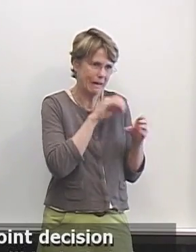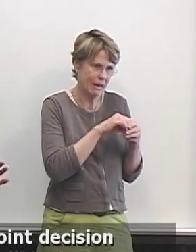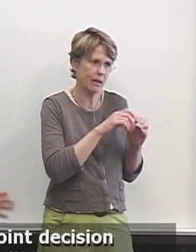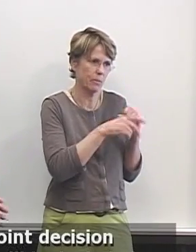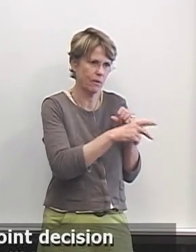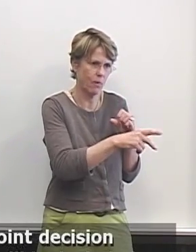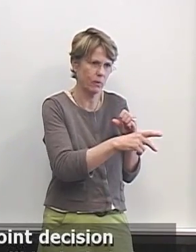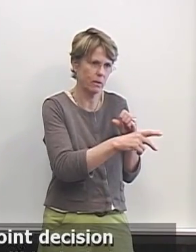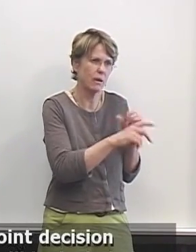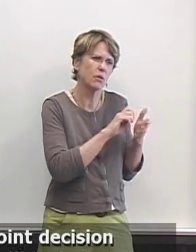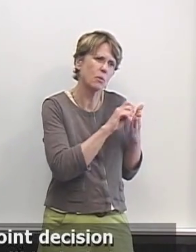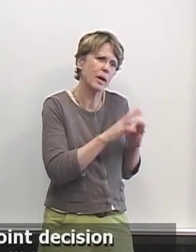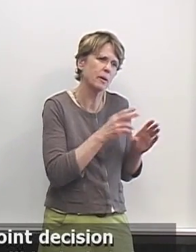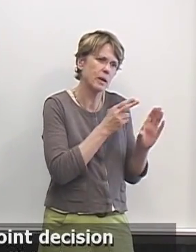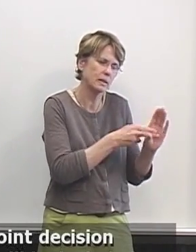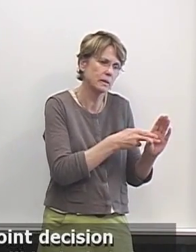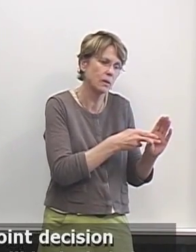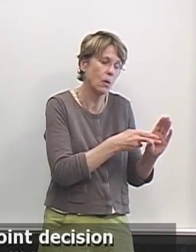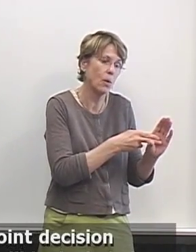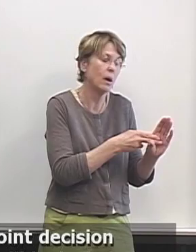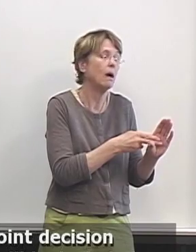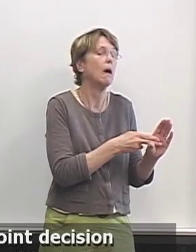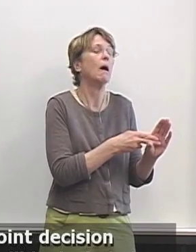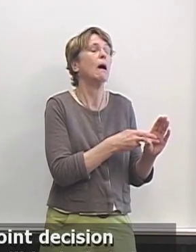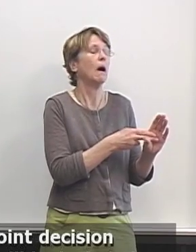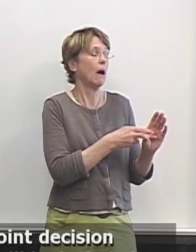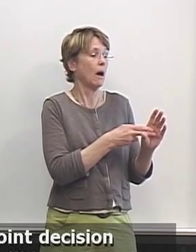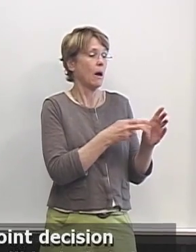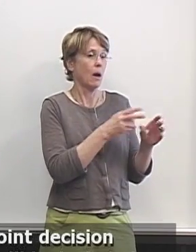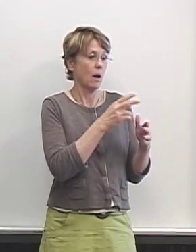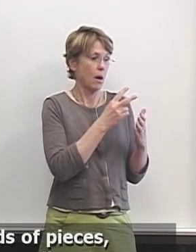So it's a joint decision about what would be included,